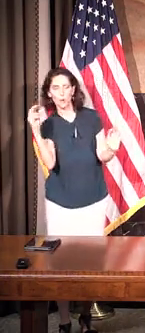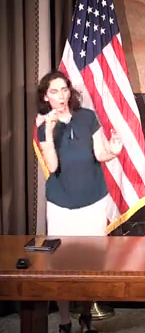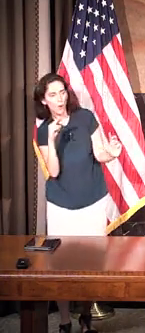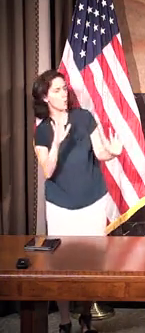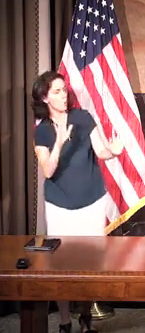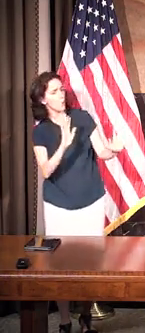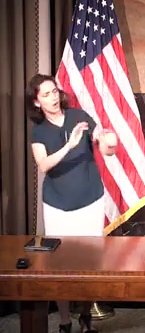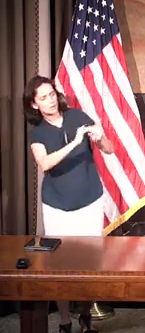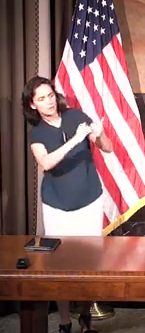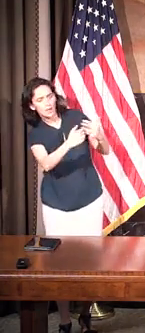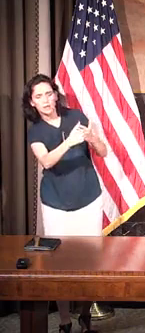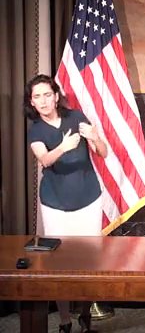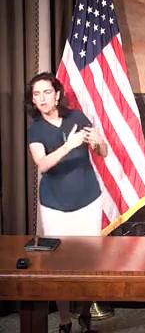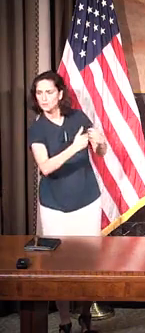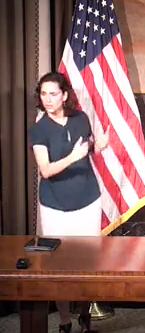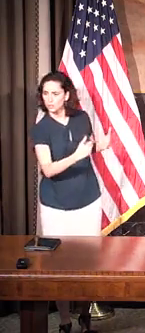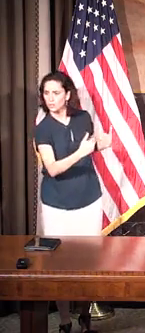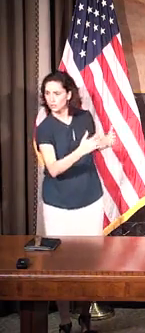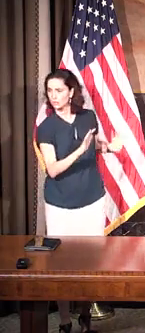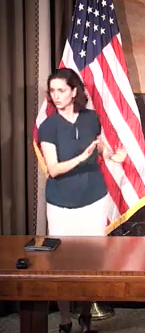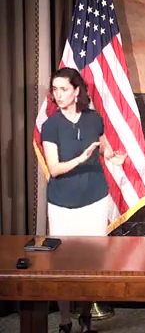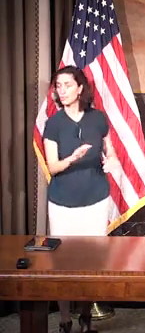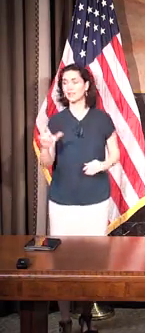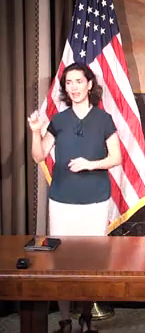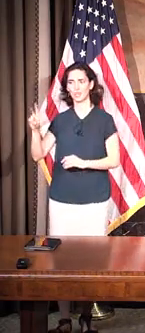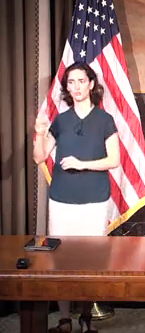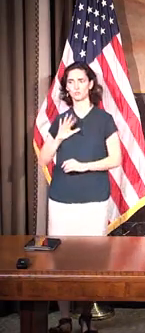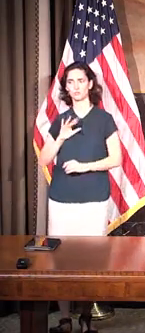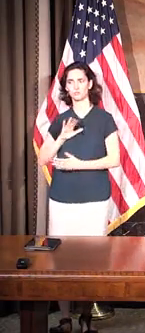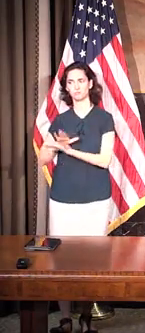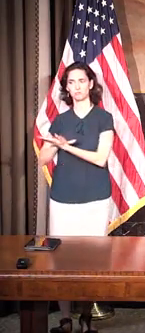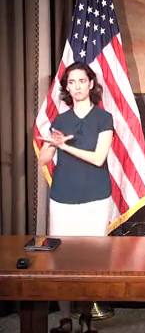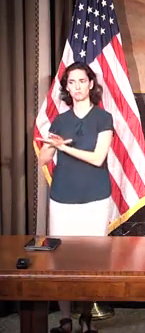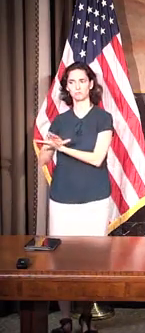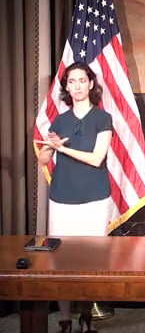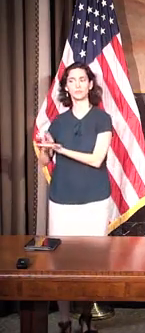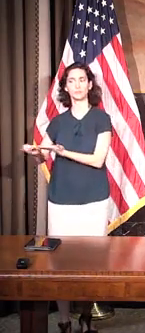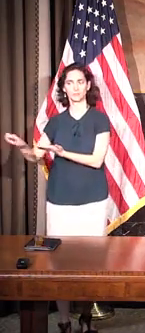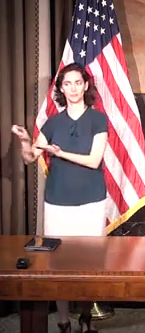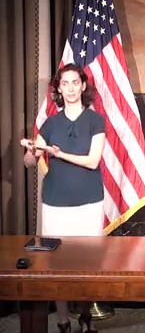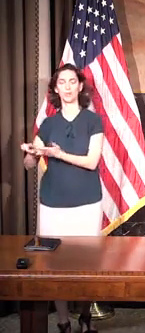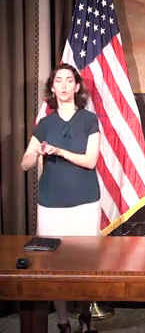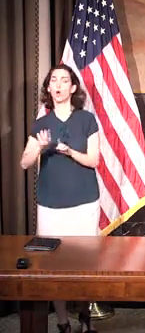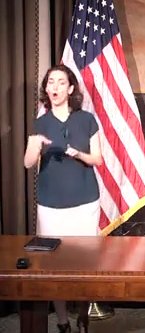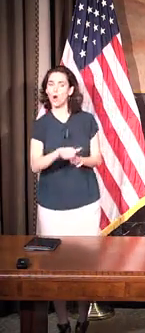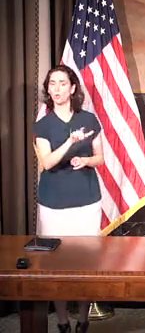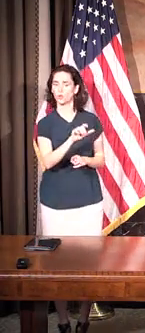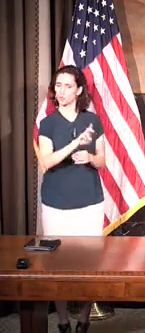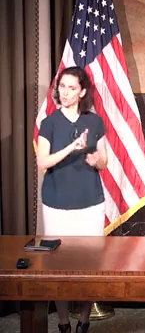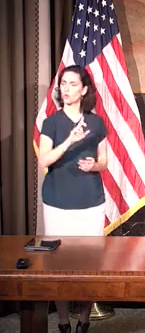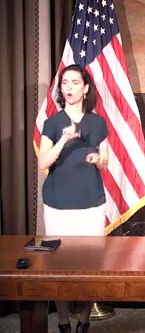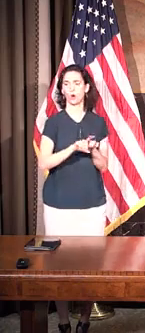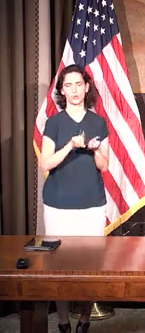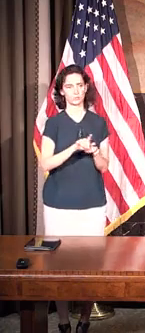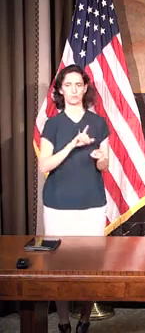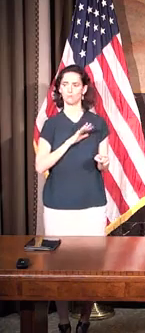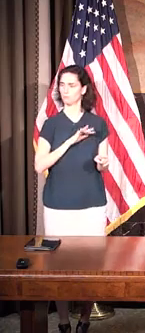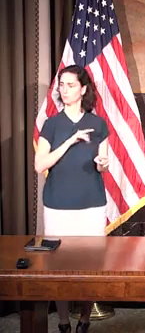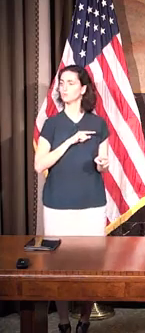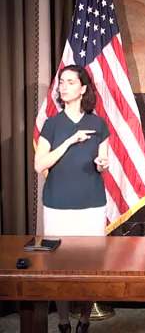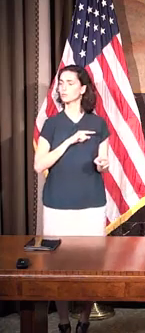and that's what LSU I think did extremely well. And that's what our other universities are doing. So what I